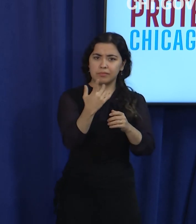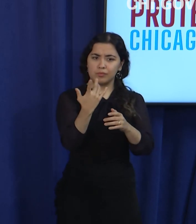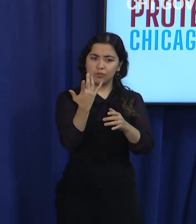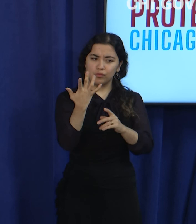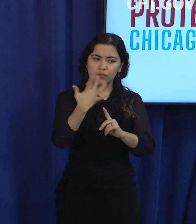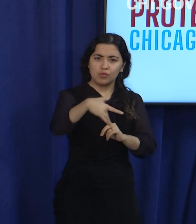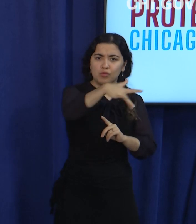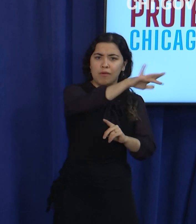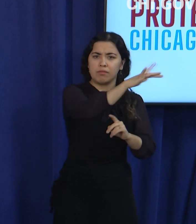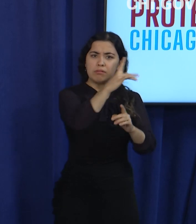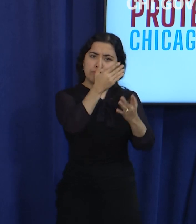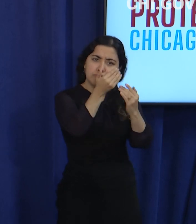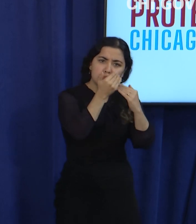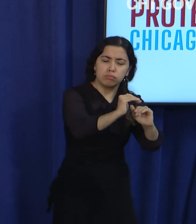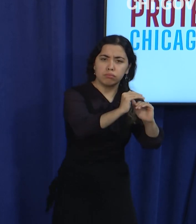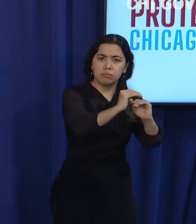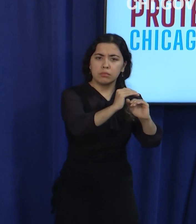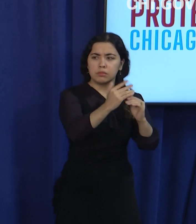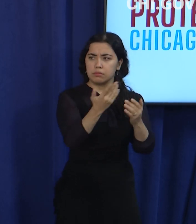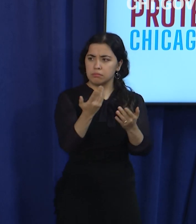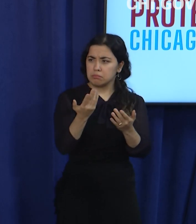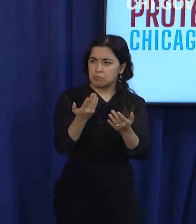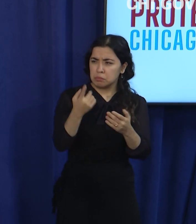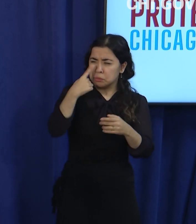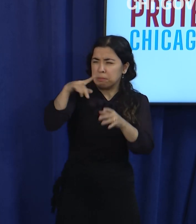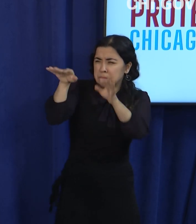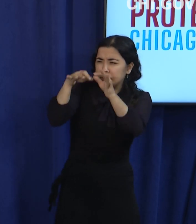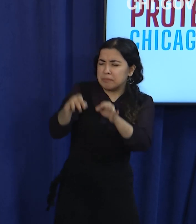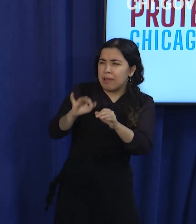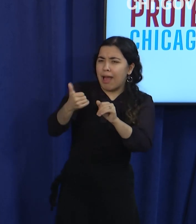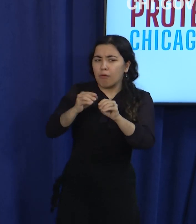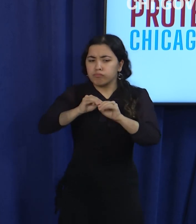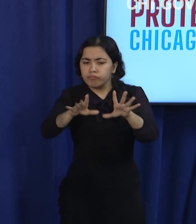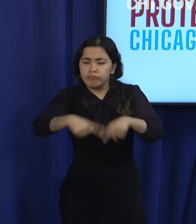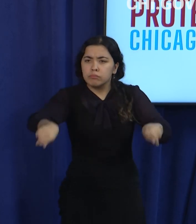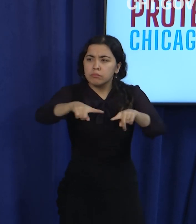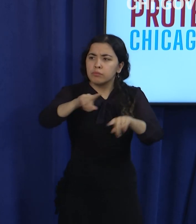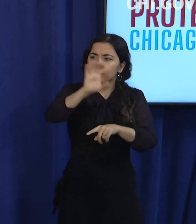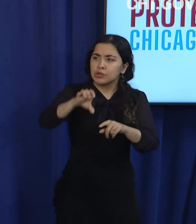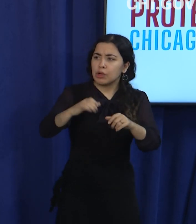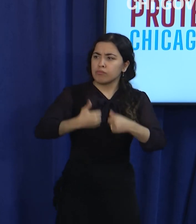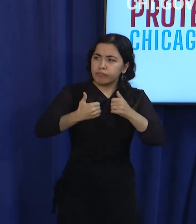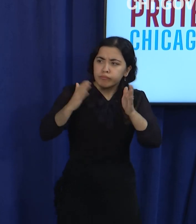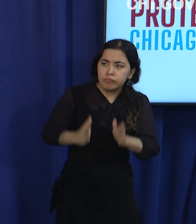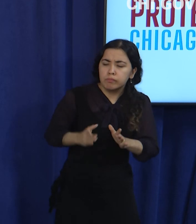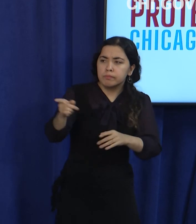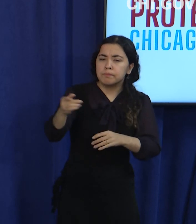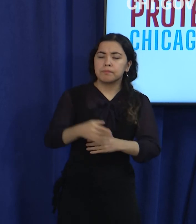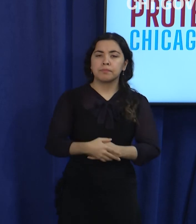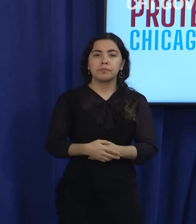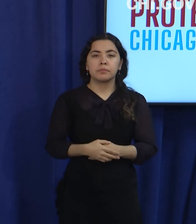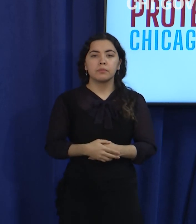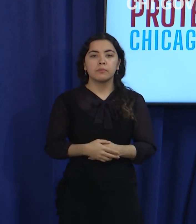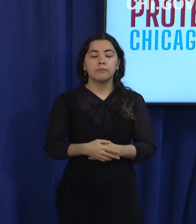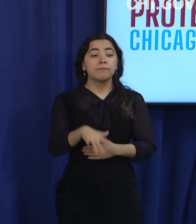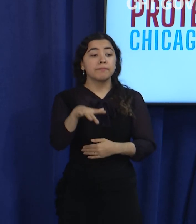so certainly we are following those conversations and part of those conversations at the national level.